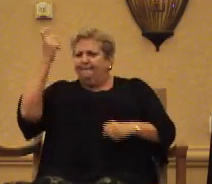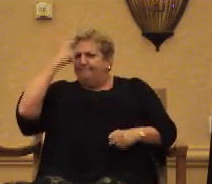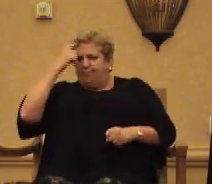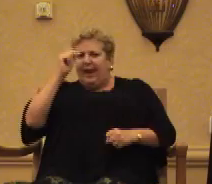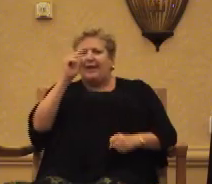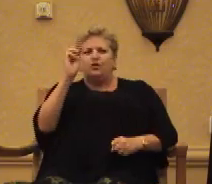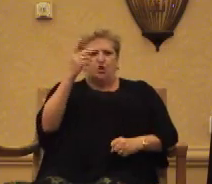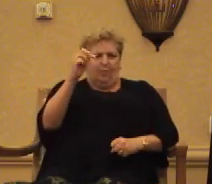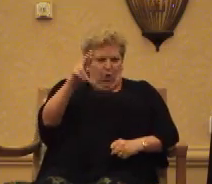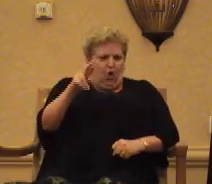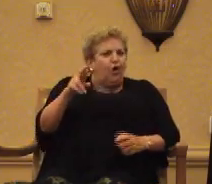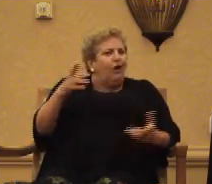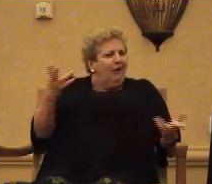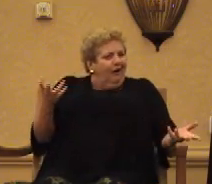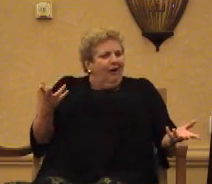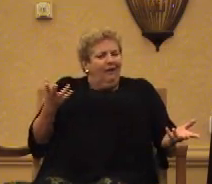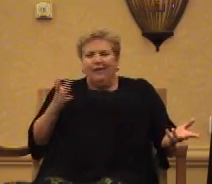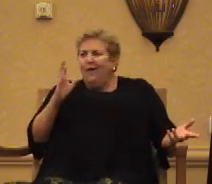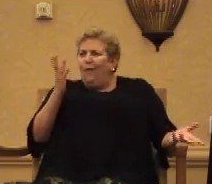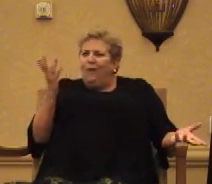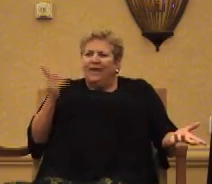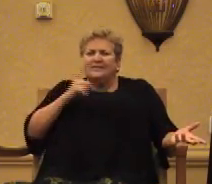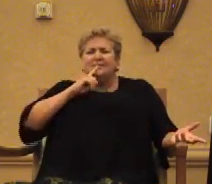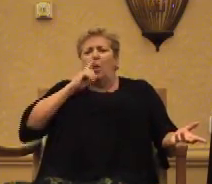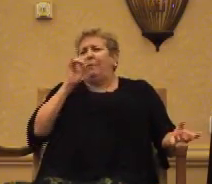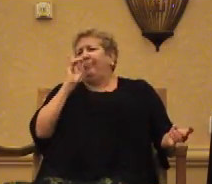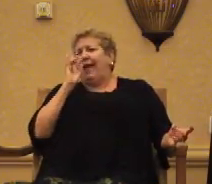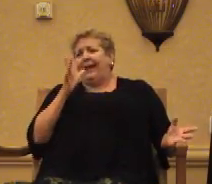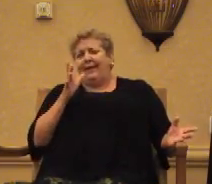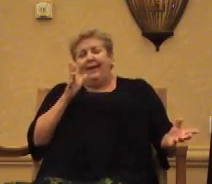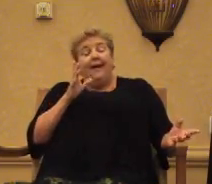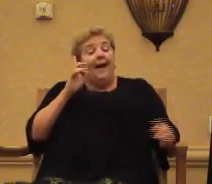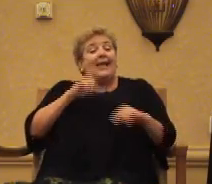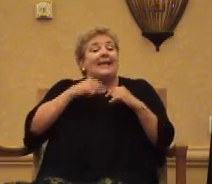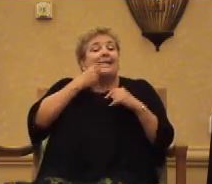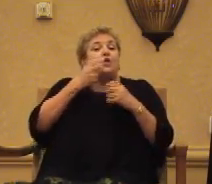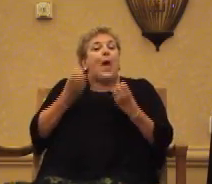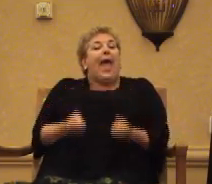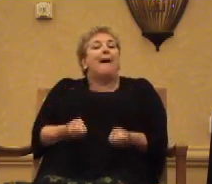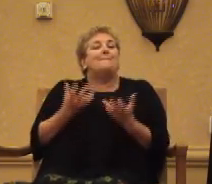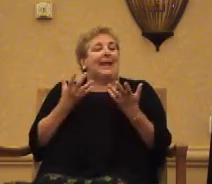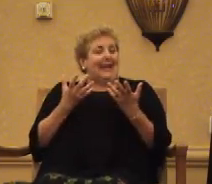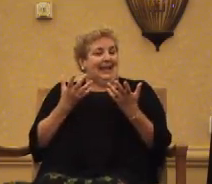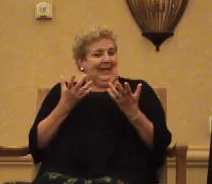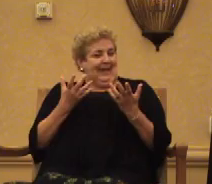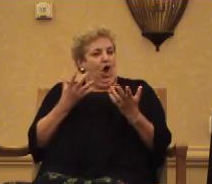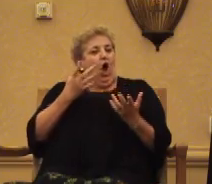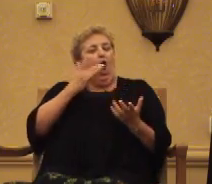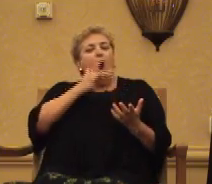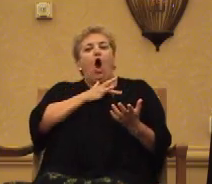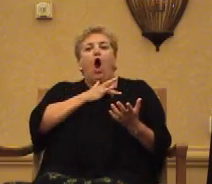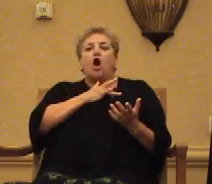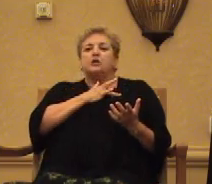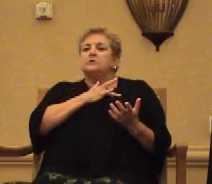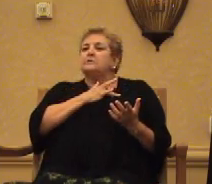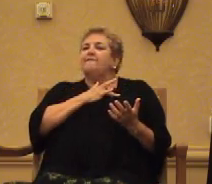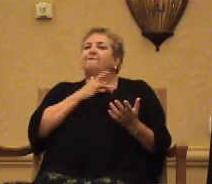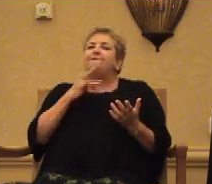I can't tell you how, it's so pathetic. I can't tell you how many just heartfelt deathbed speeches